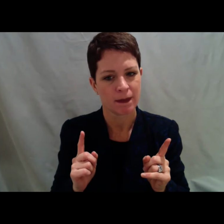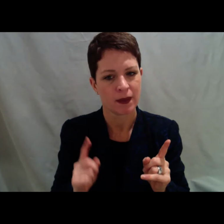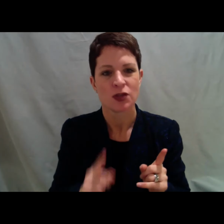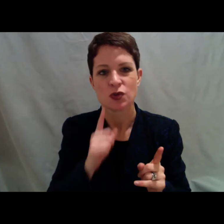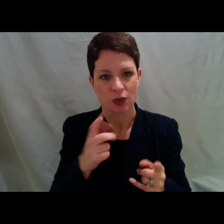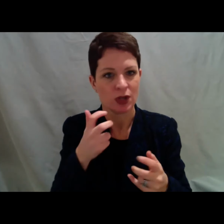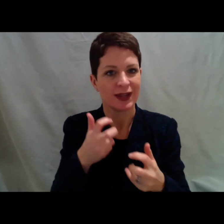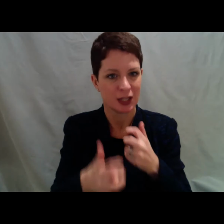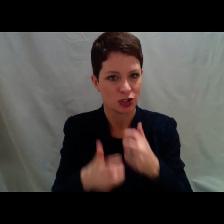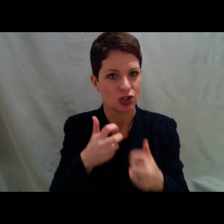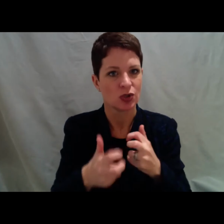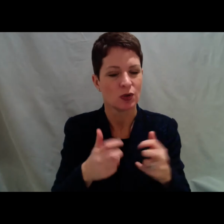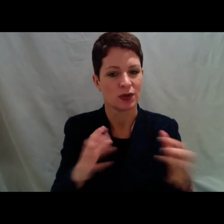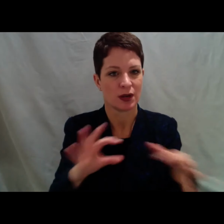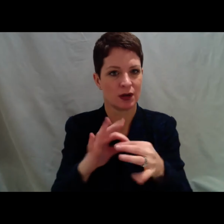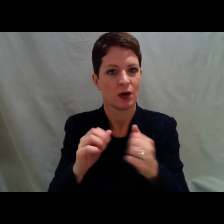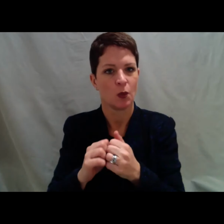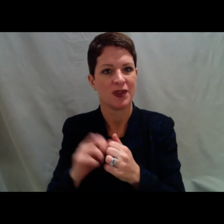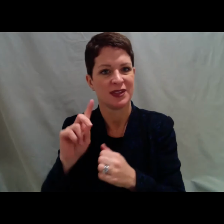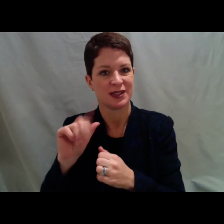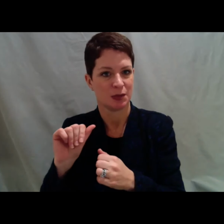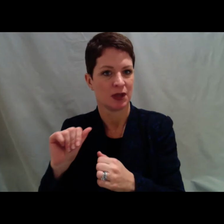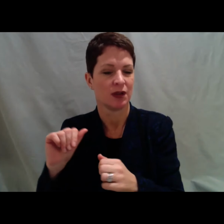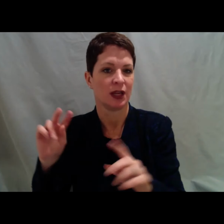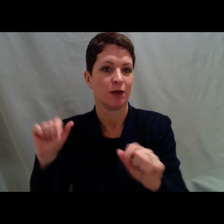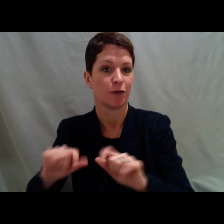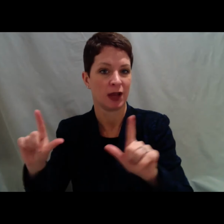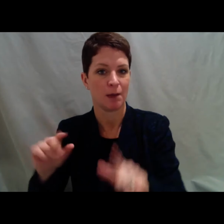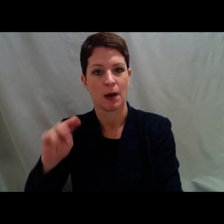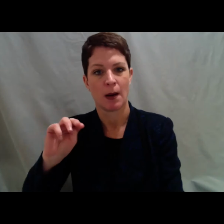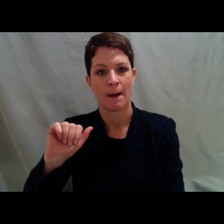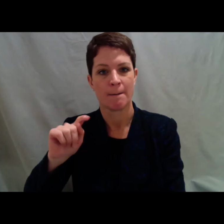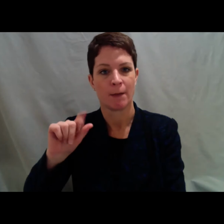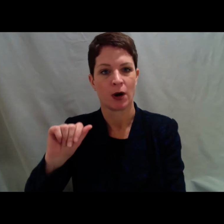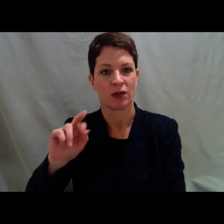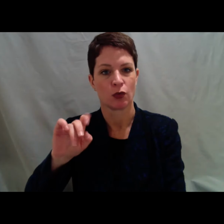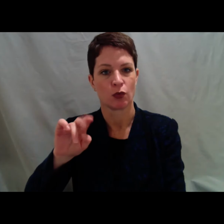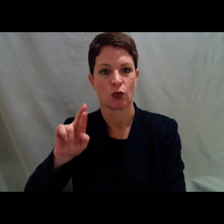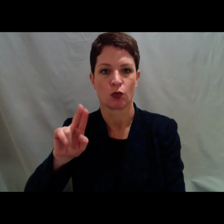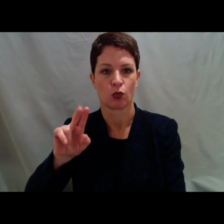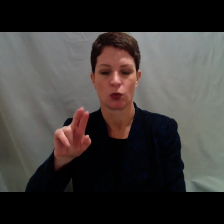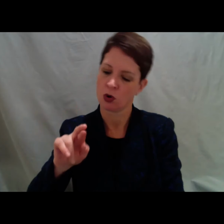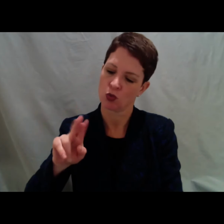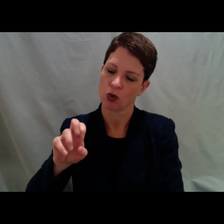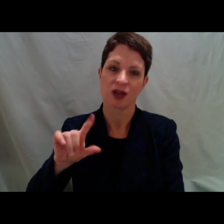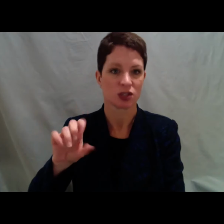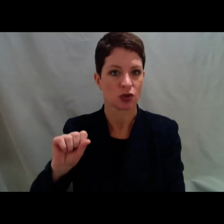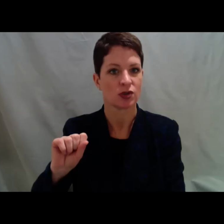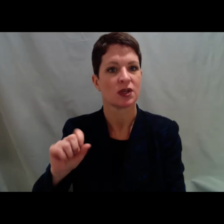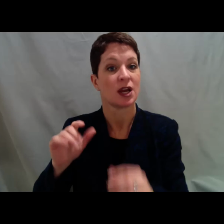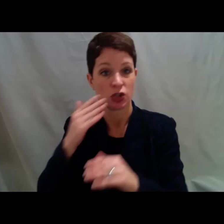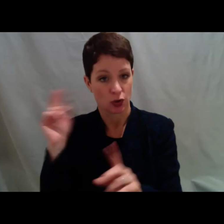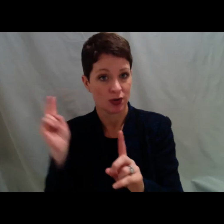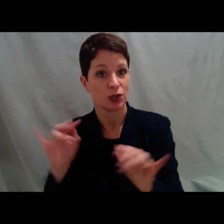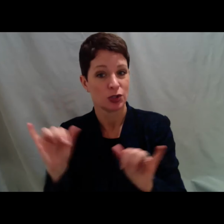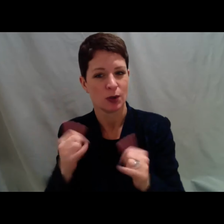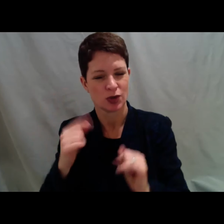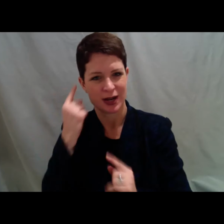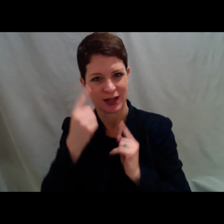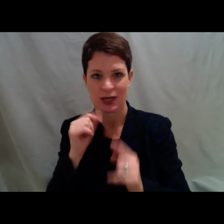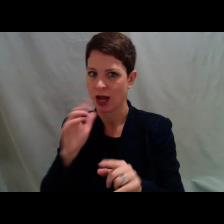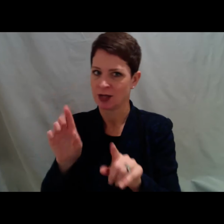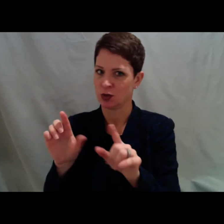is in tandem with the disability frame. Marta Russell's got some good work on this. I'm trying to think this through myself, not to compare